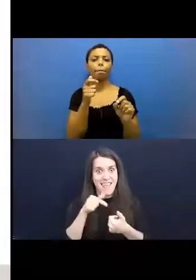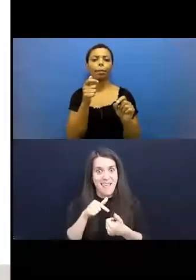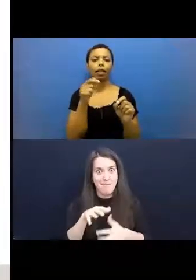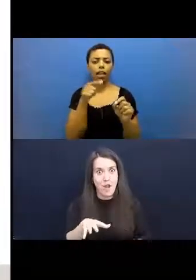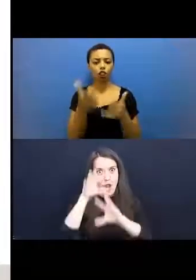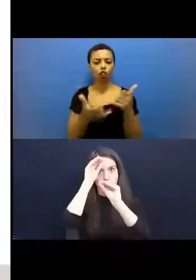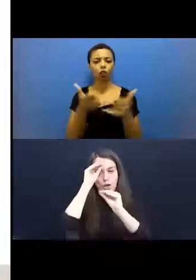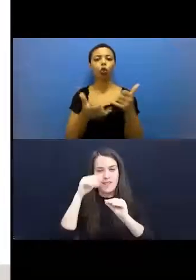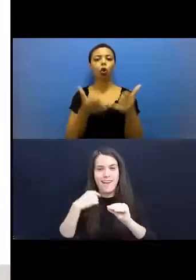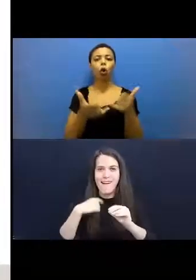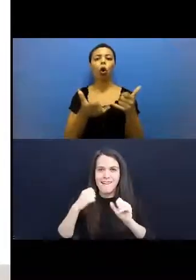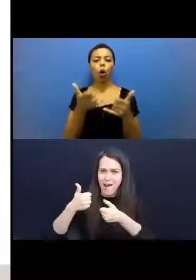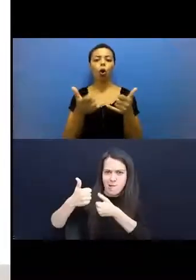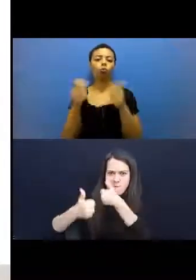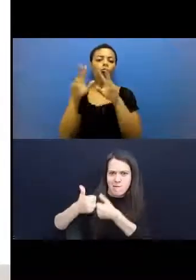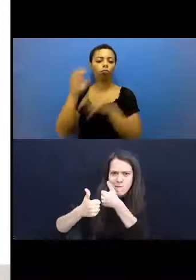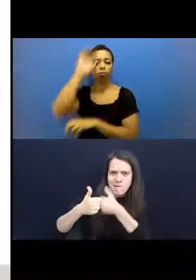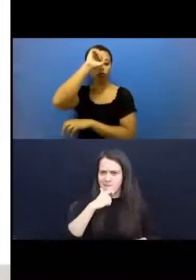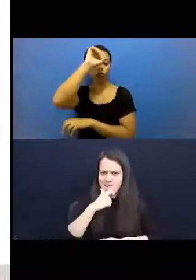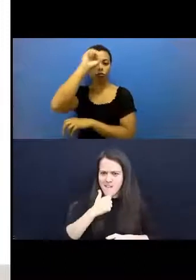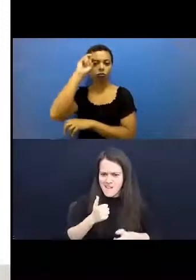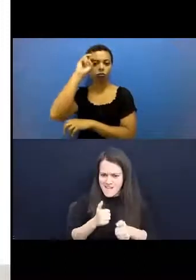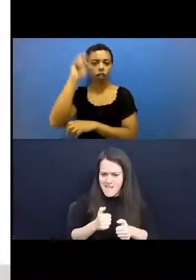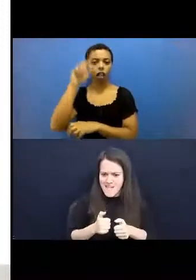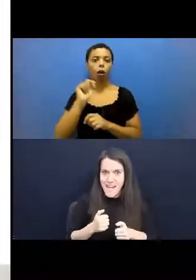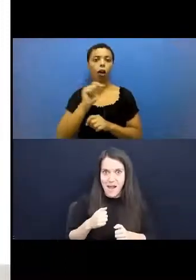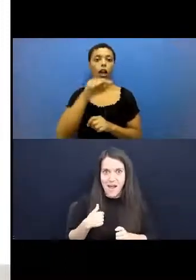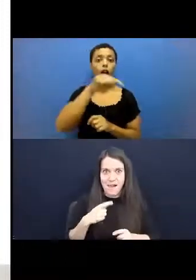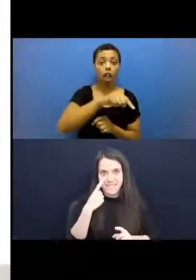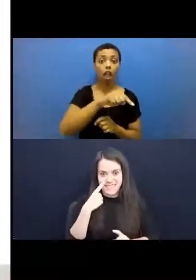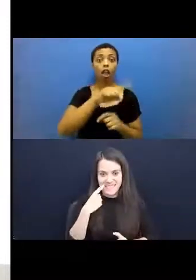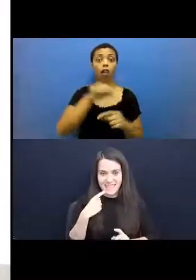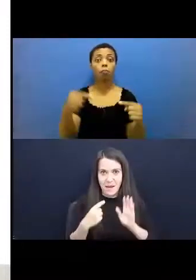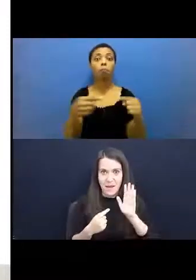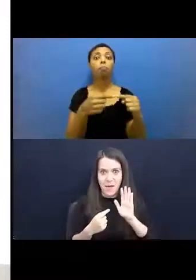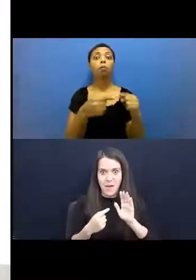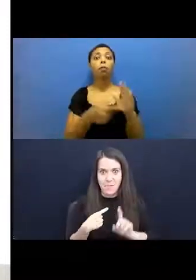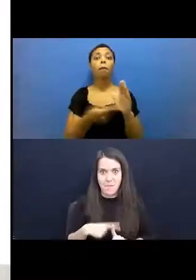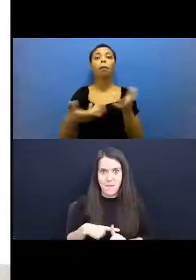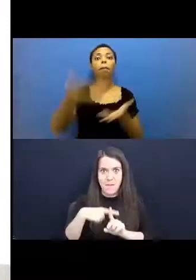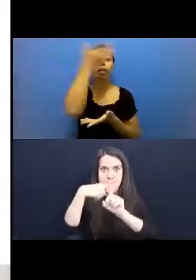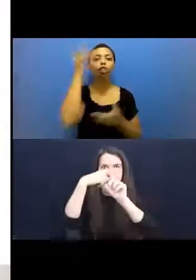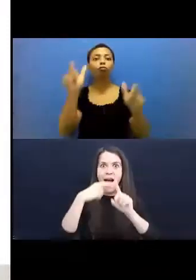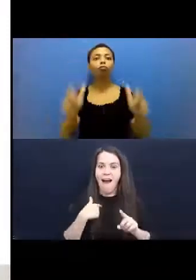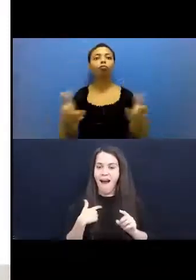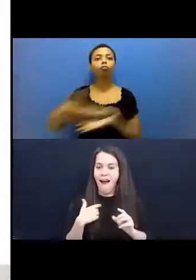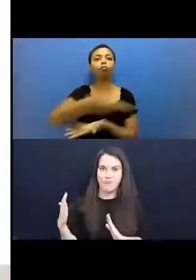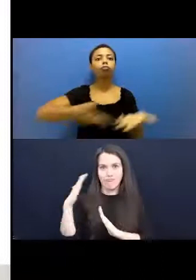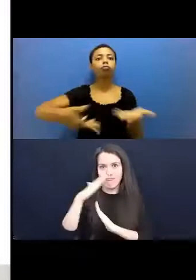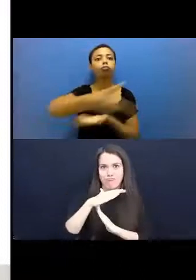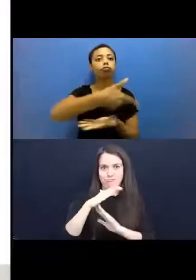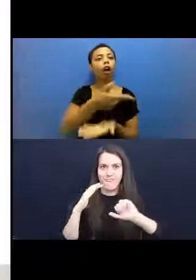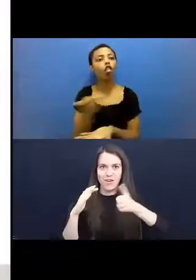can compete against each other and earn points while they are learning.